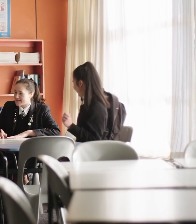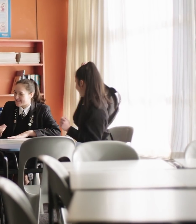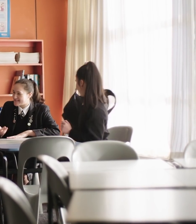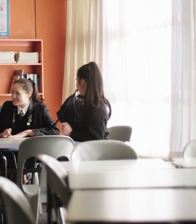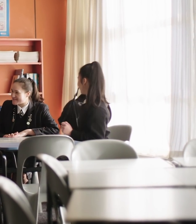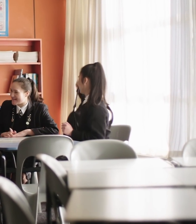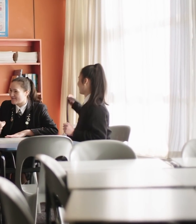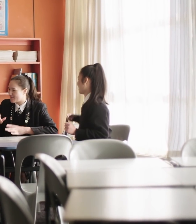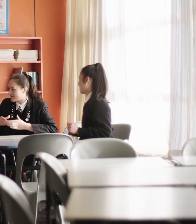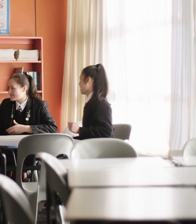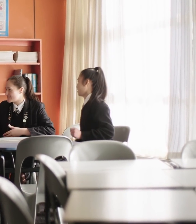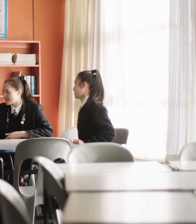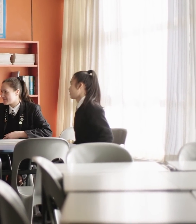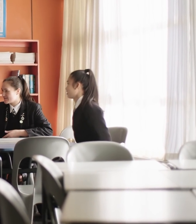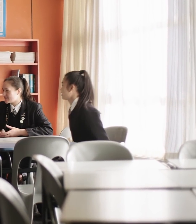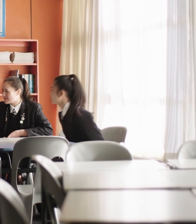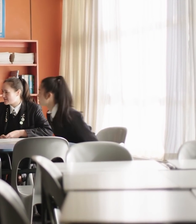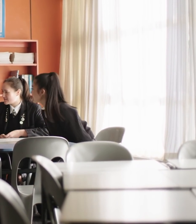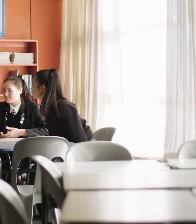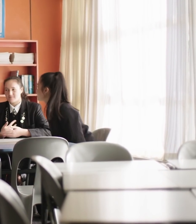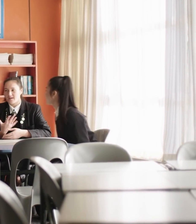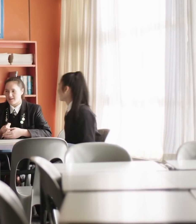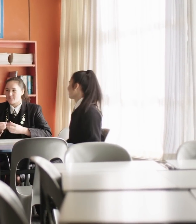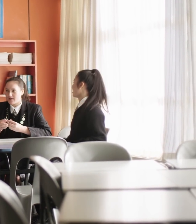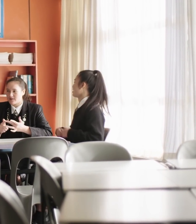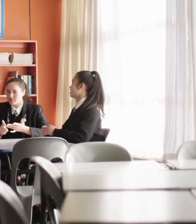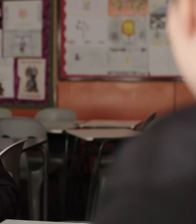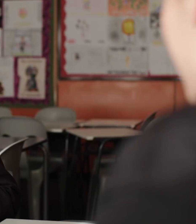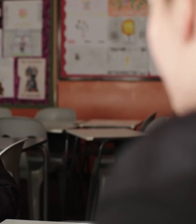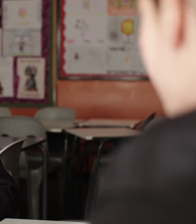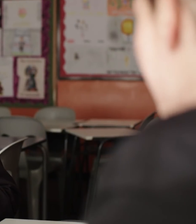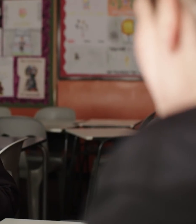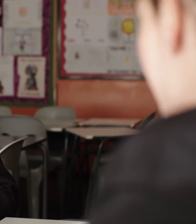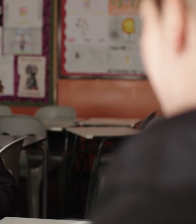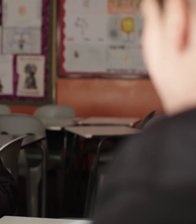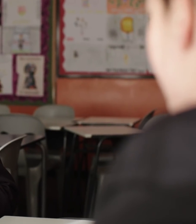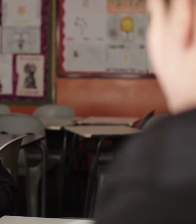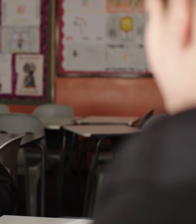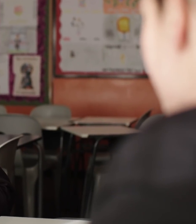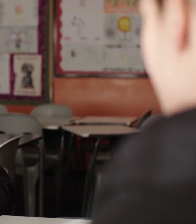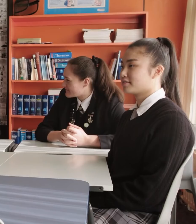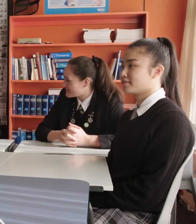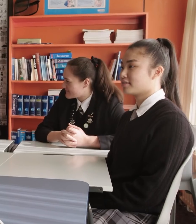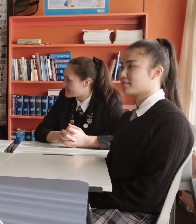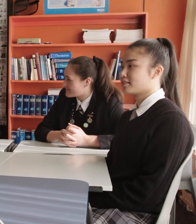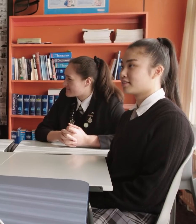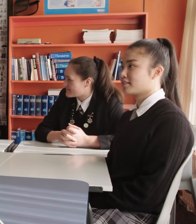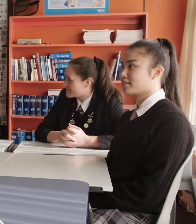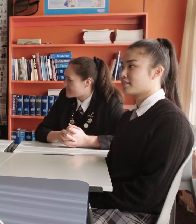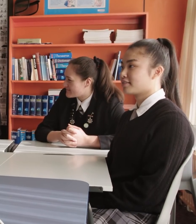Did you just have? I had bio. Sometimes when we're having conversations between our friend groups, sometimes Zoe will